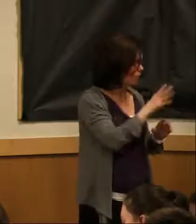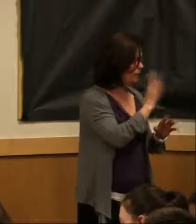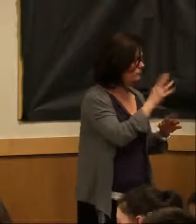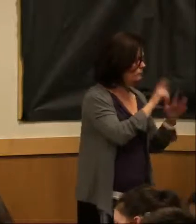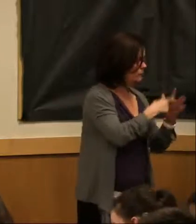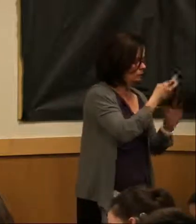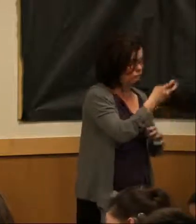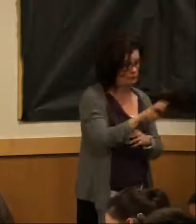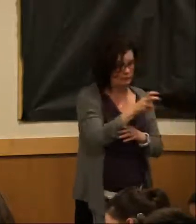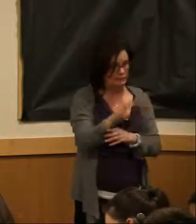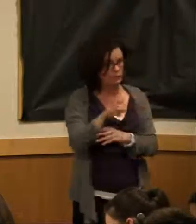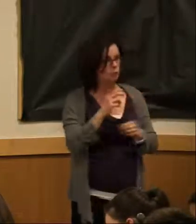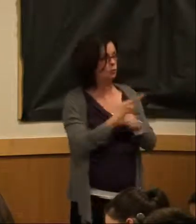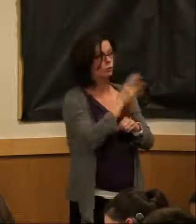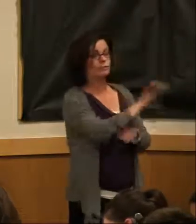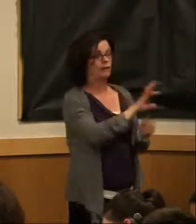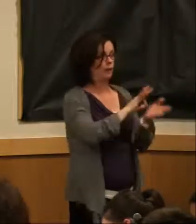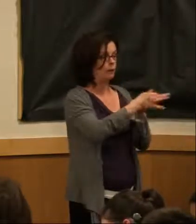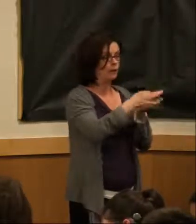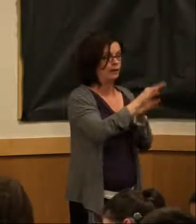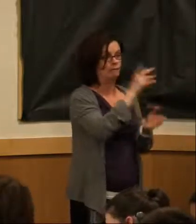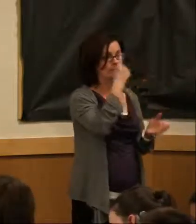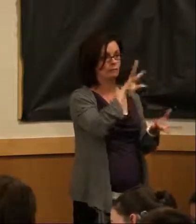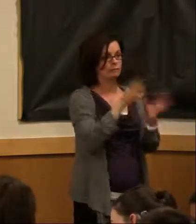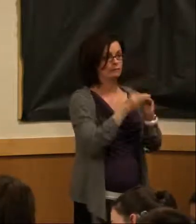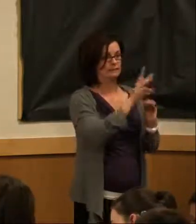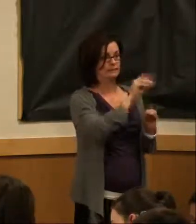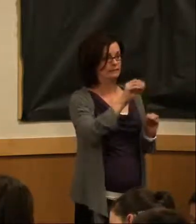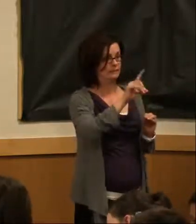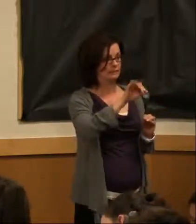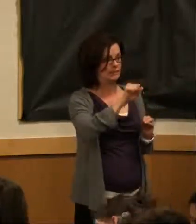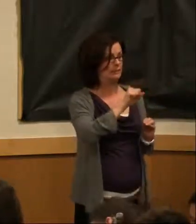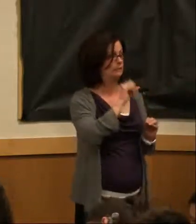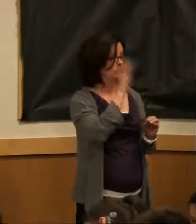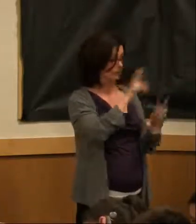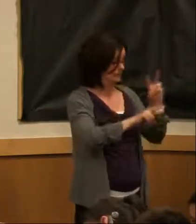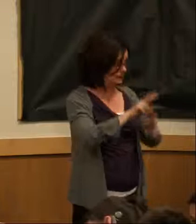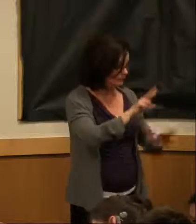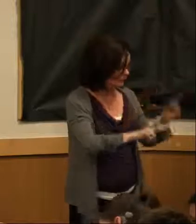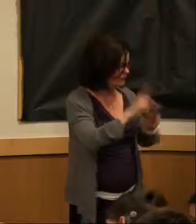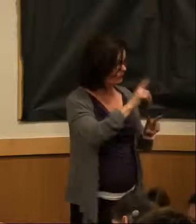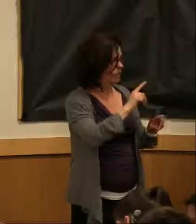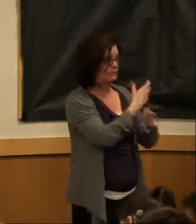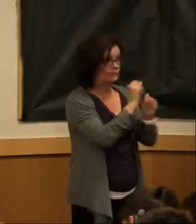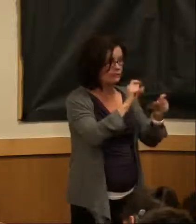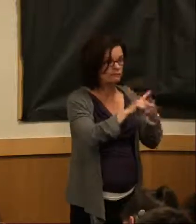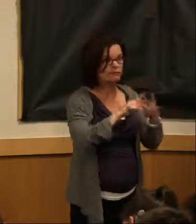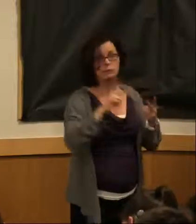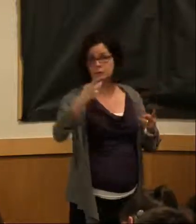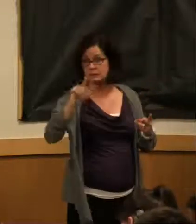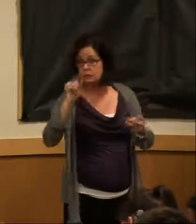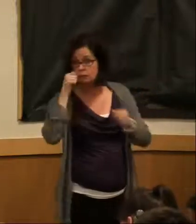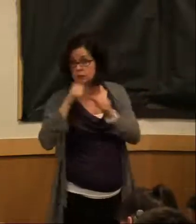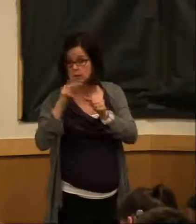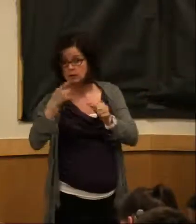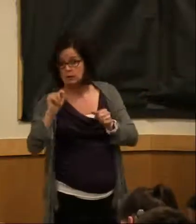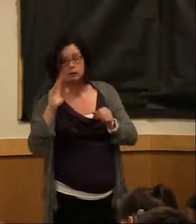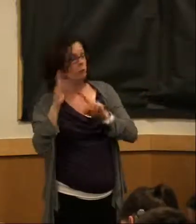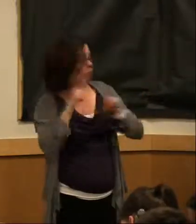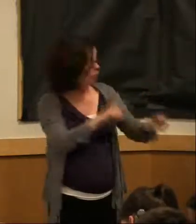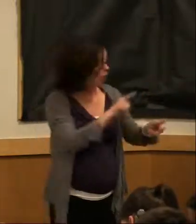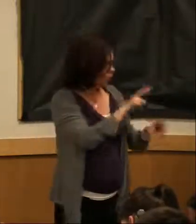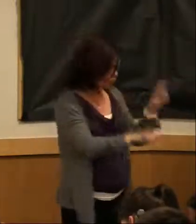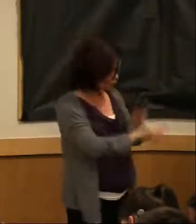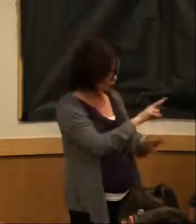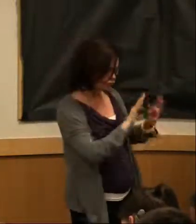for 60 days, and we're going to assess them for safety. We're going to send PT in, make sure everything's good for them, and our nurse